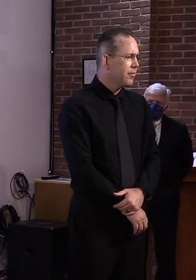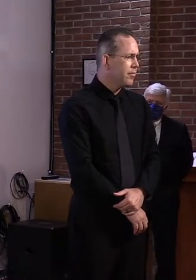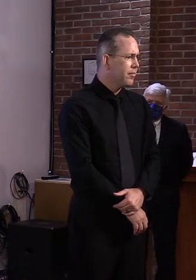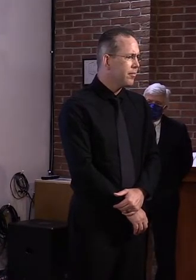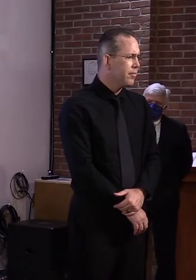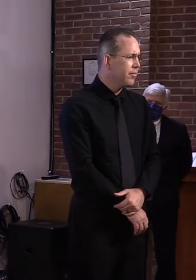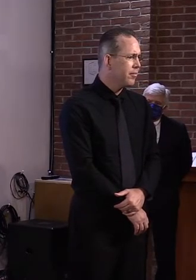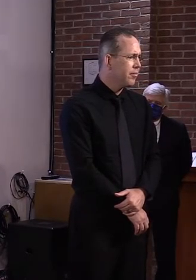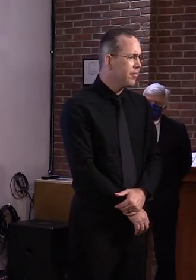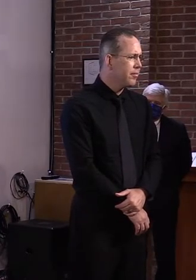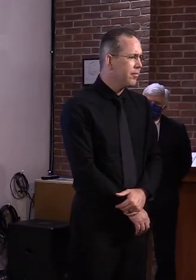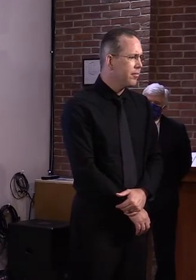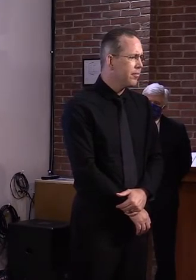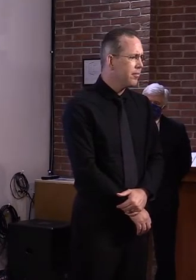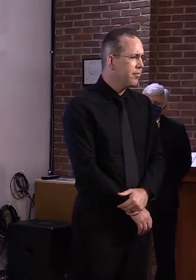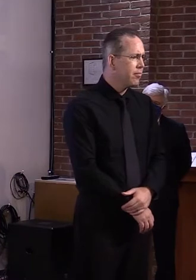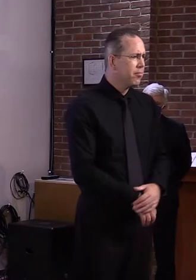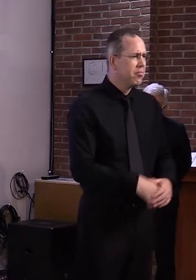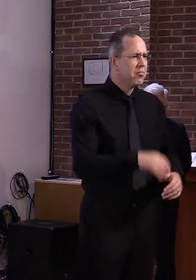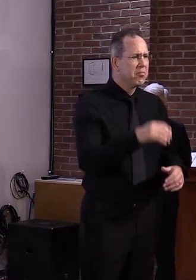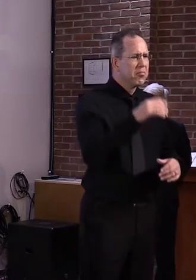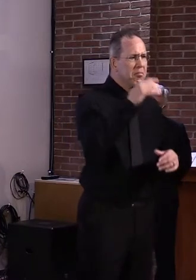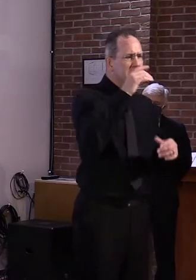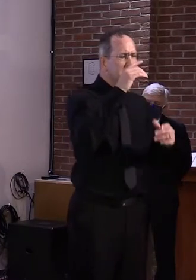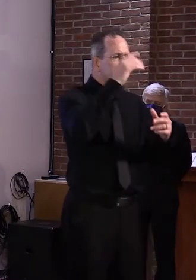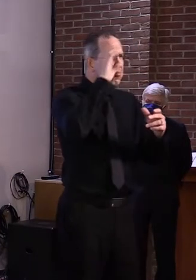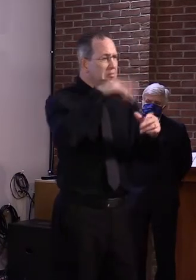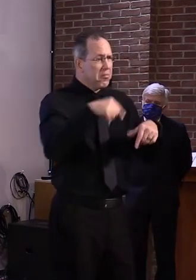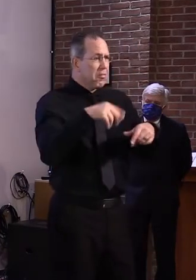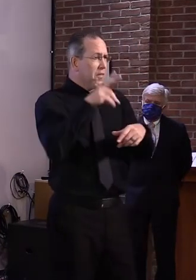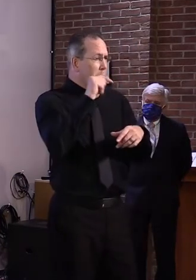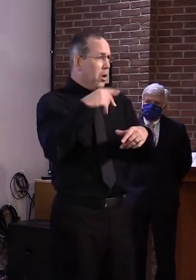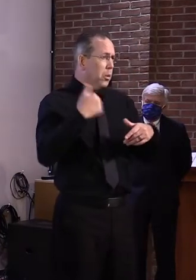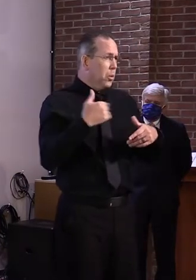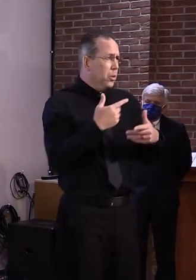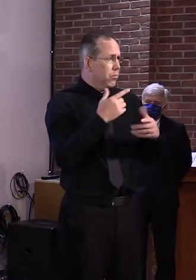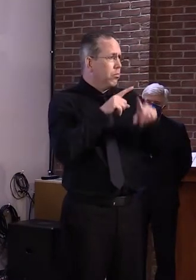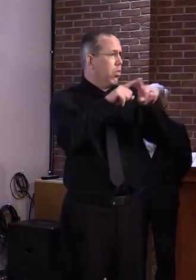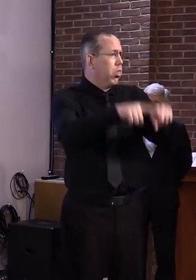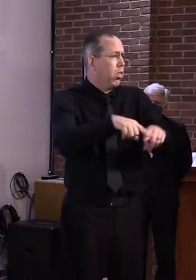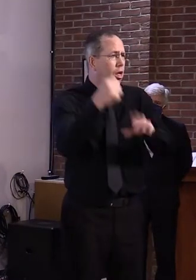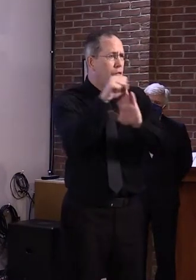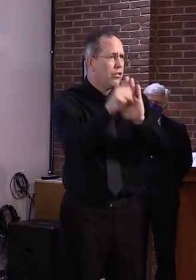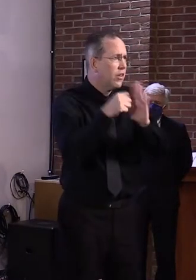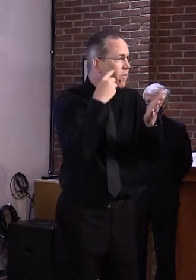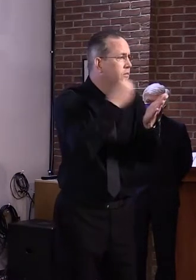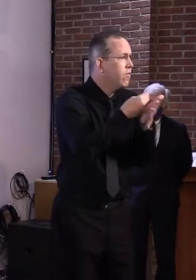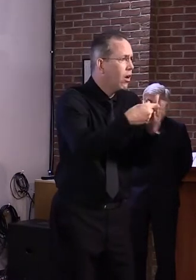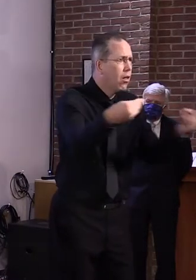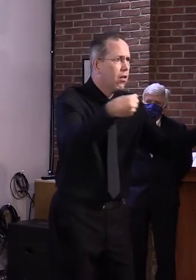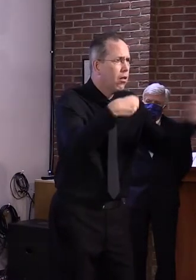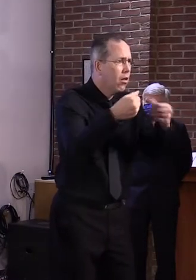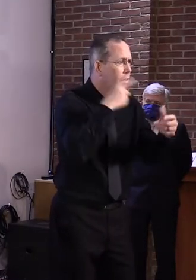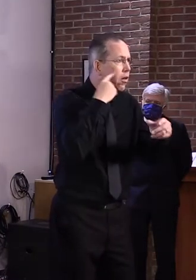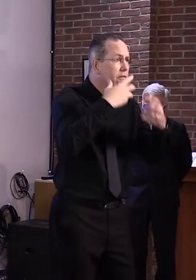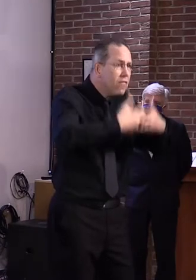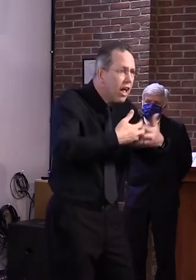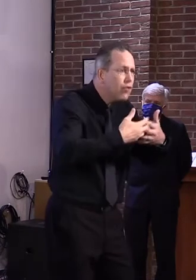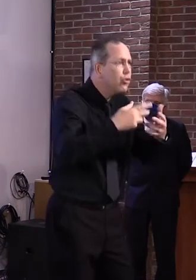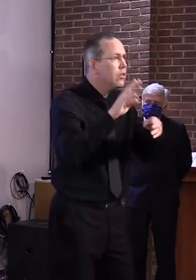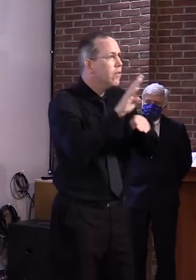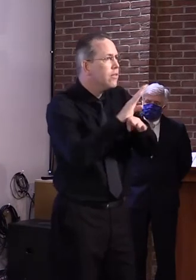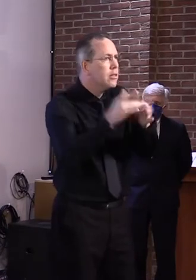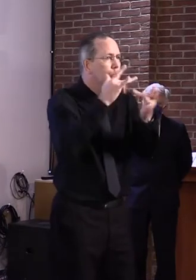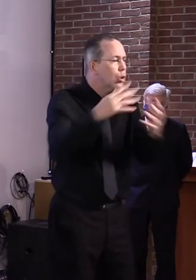it doesn't seem as though Vermont would be immune from the financial problems that are going to affect the rest of the country. Yeah, we're definitely not